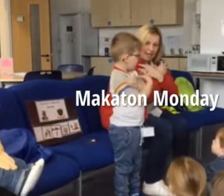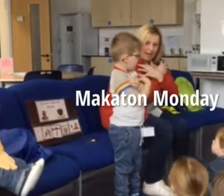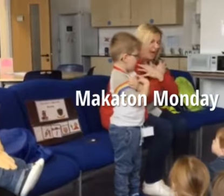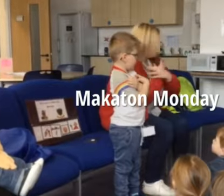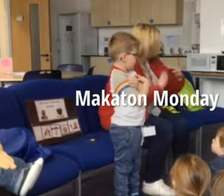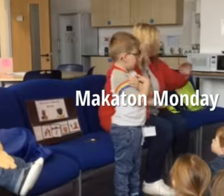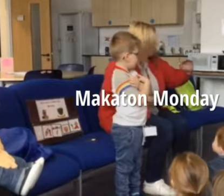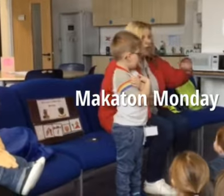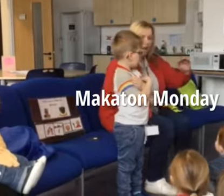fears.